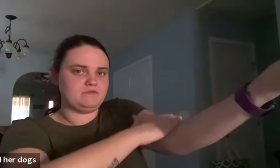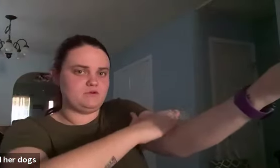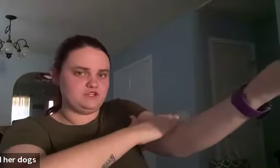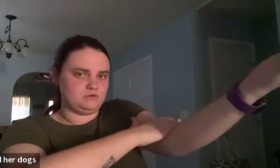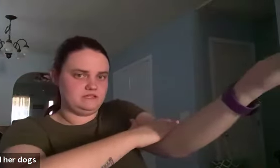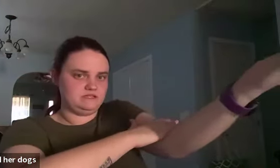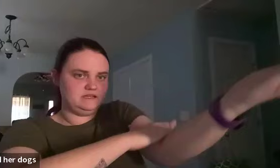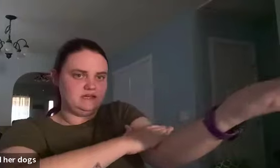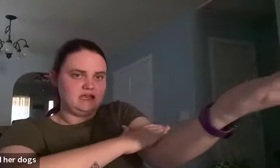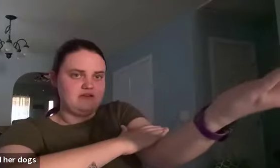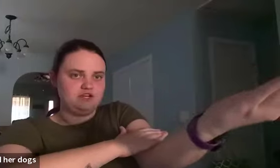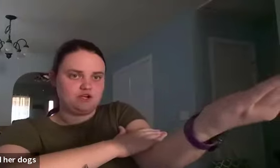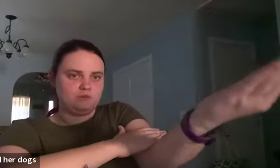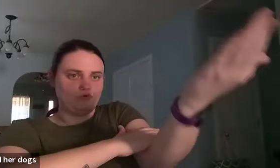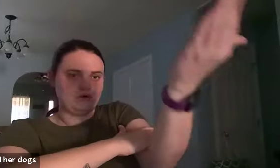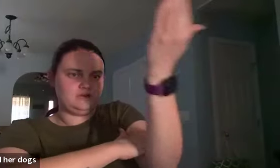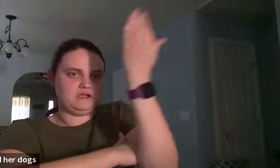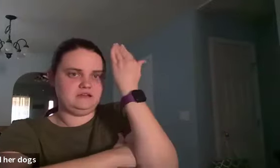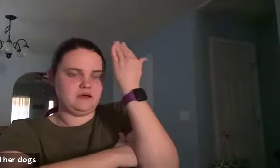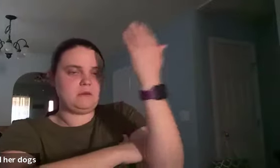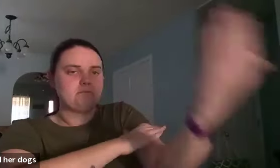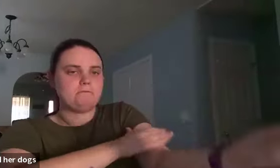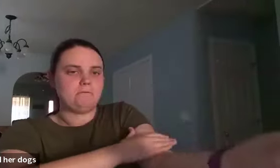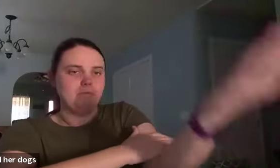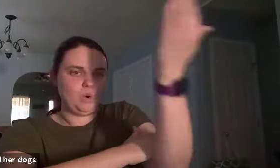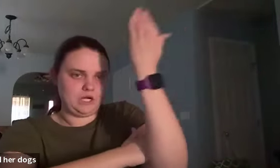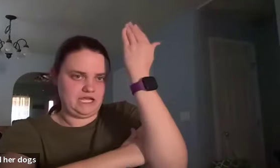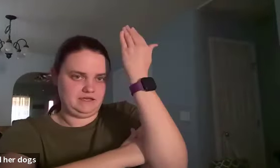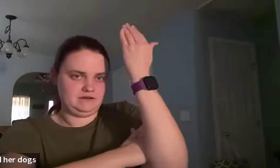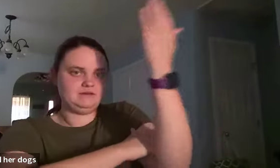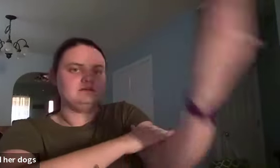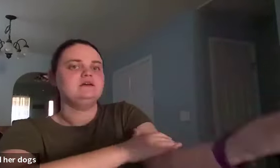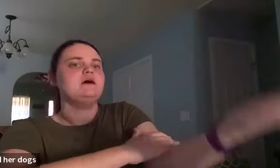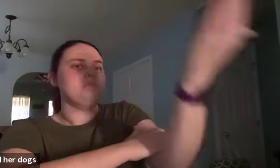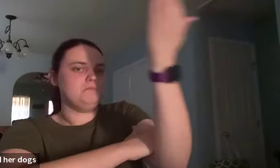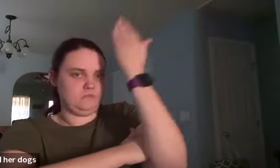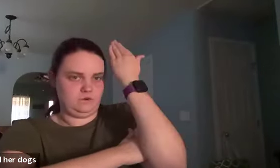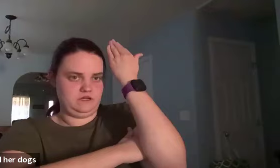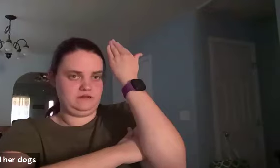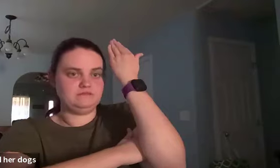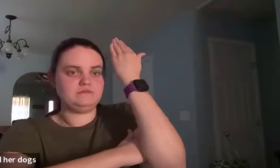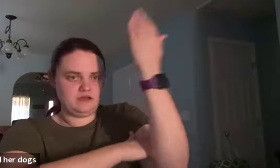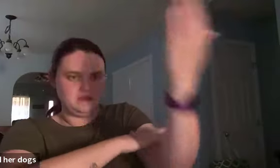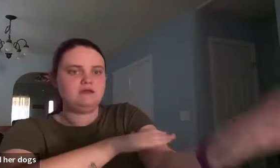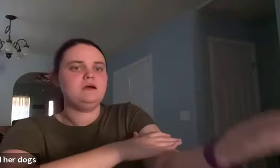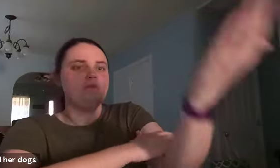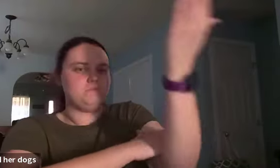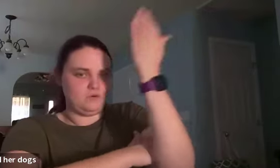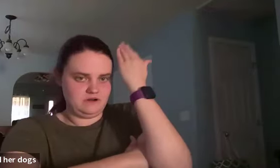before the joint. And then you're going to bring your hand up. Morning. Morning. Okay?